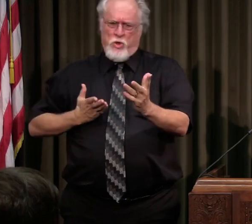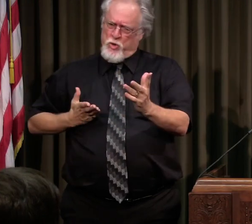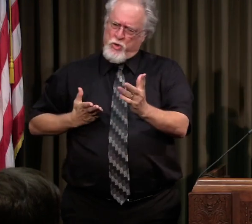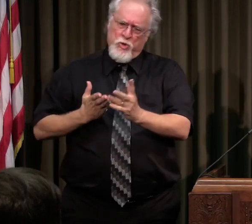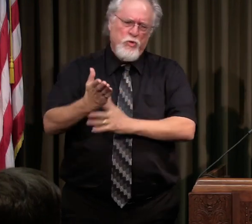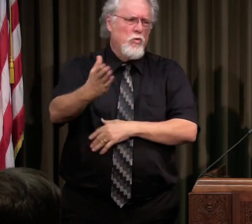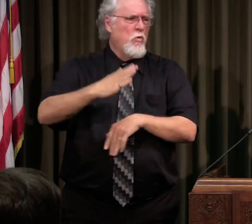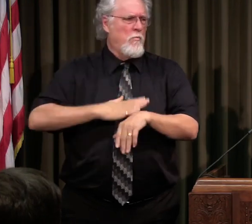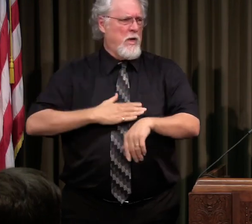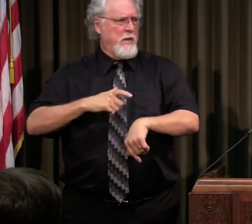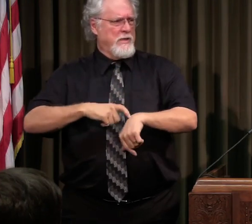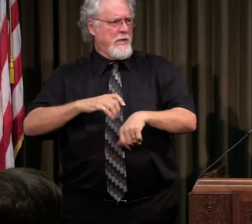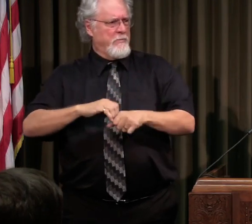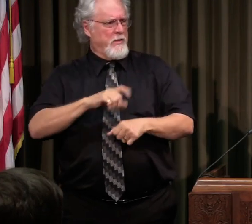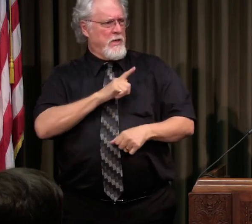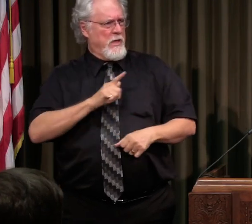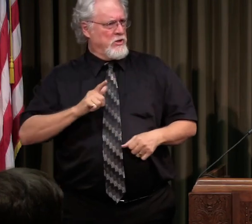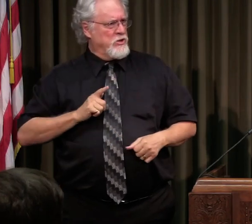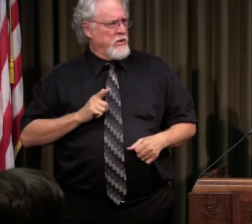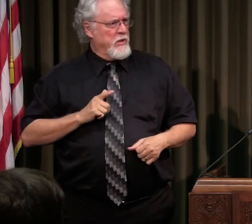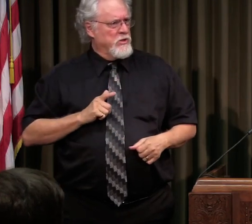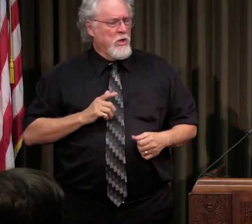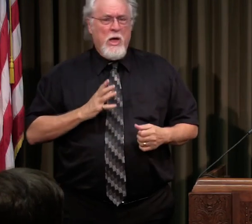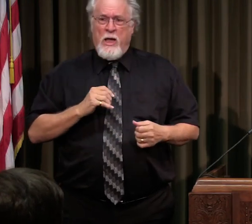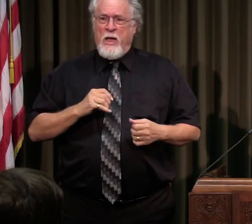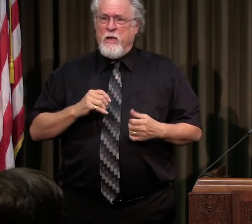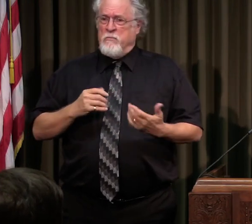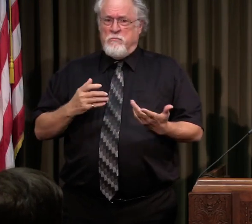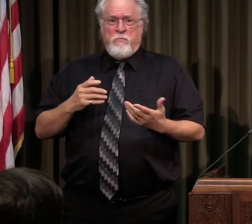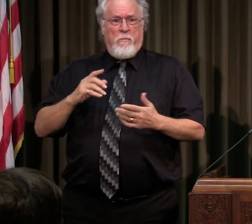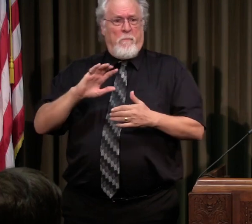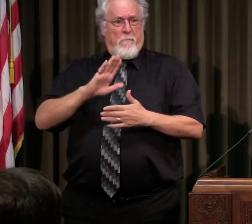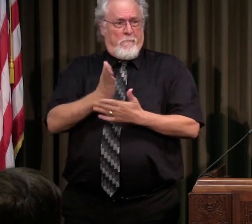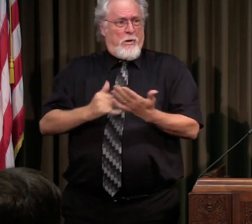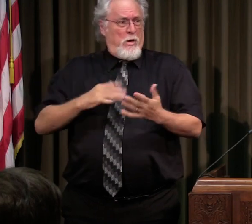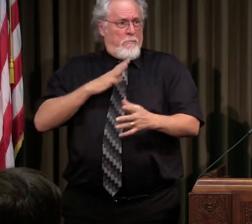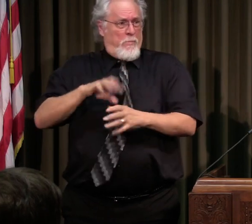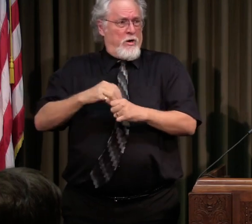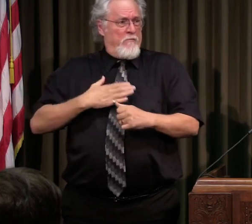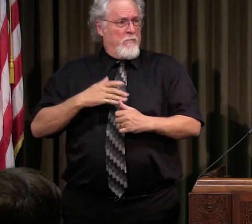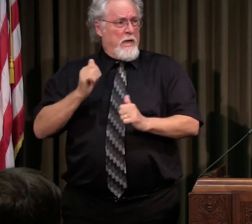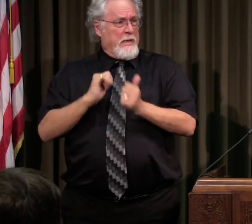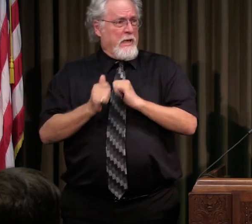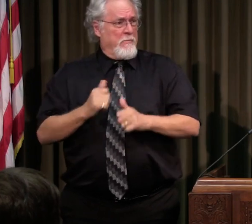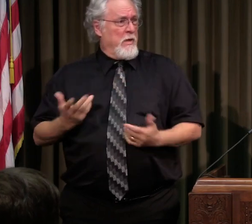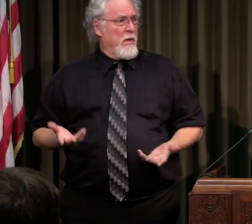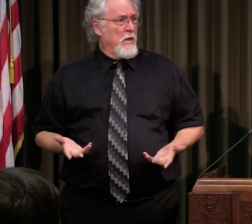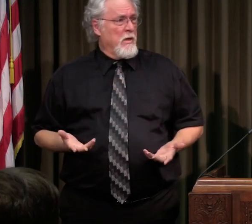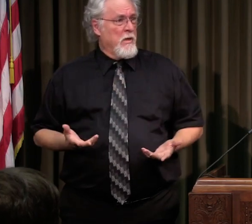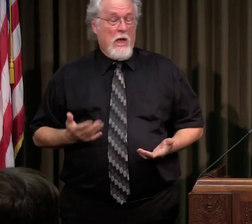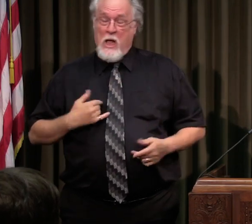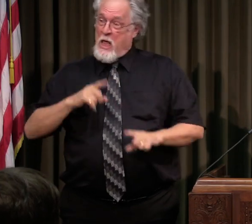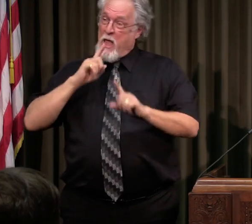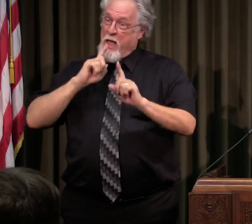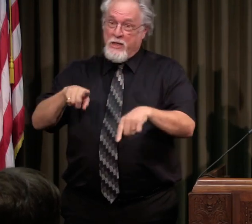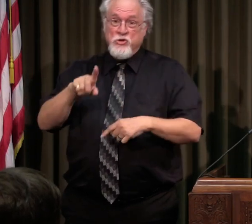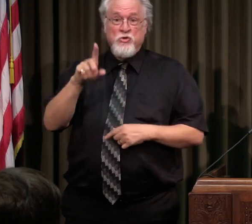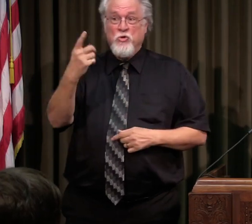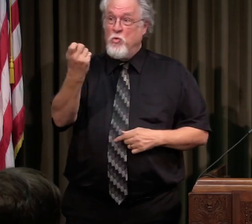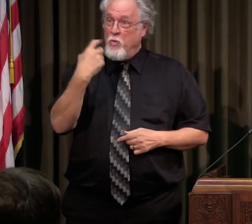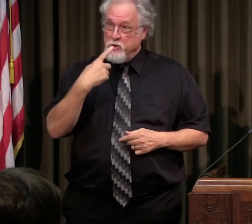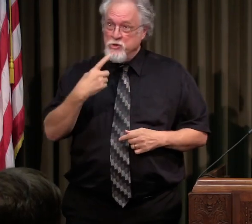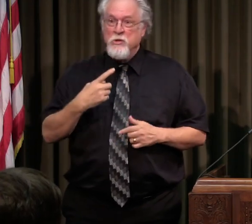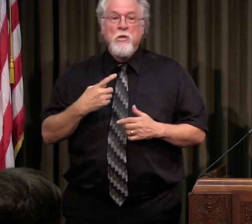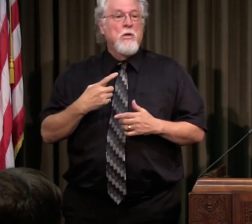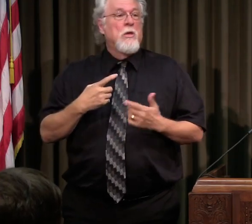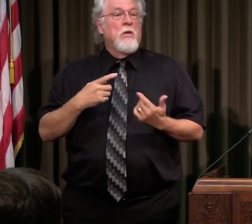as a legislator, and I ran on them. They were part of the platform. That's how I answered the questions. That's how I spoke in terms of what I wanted to